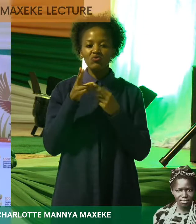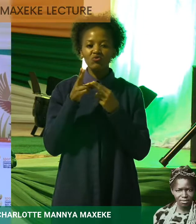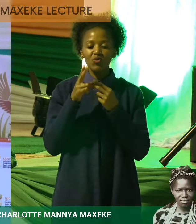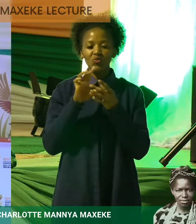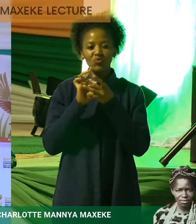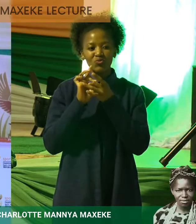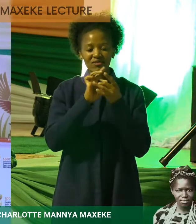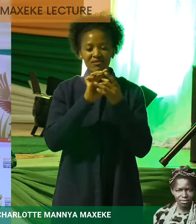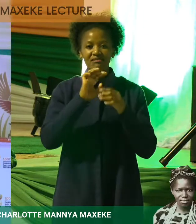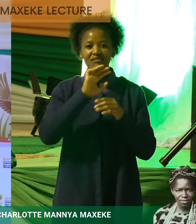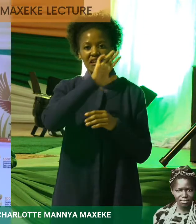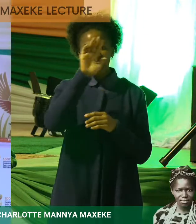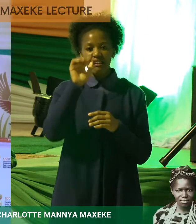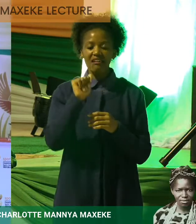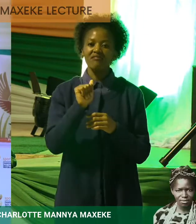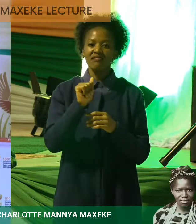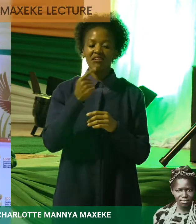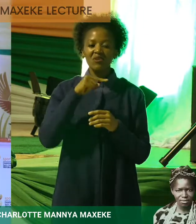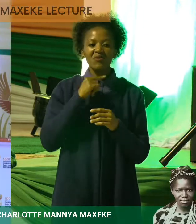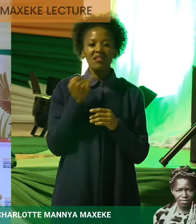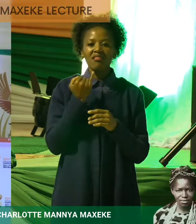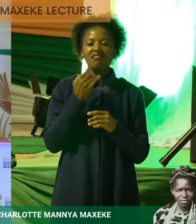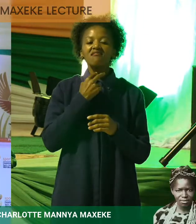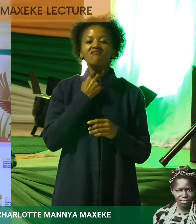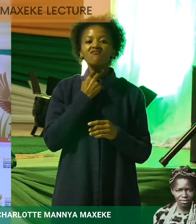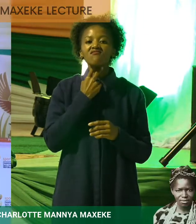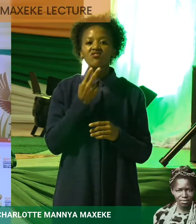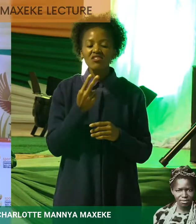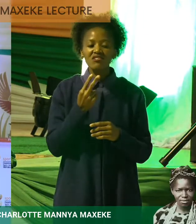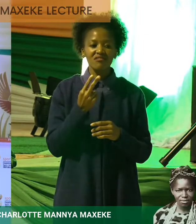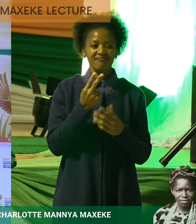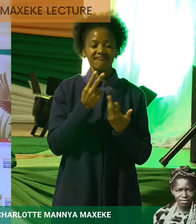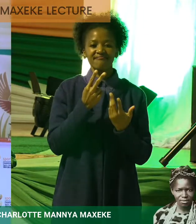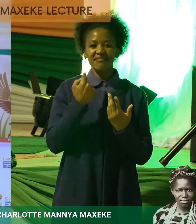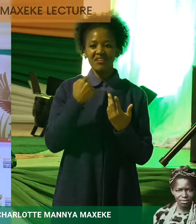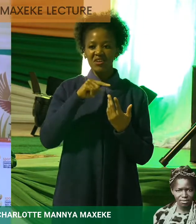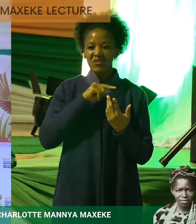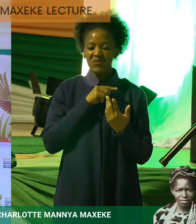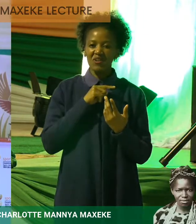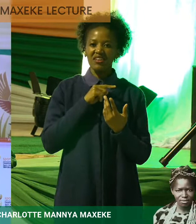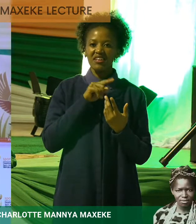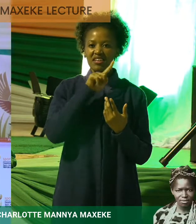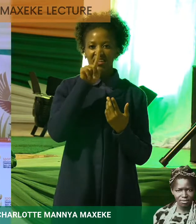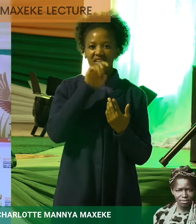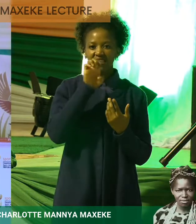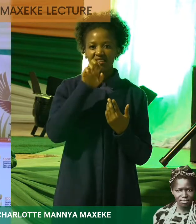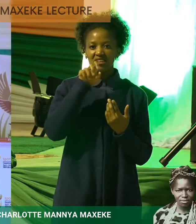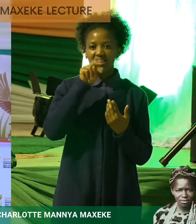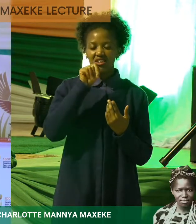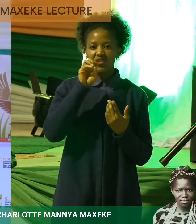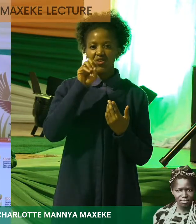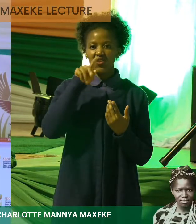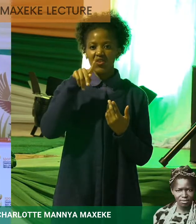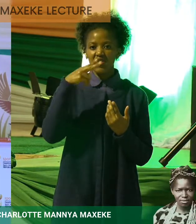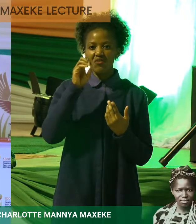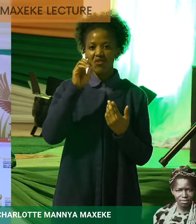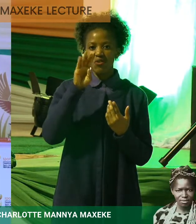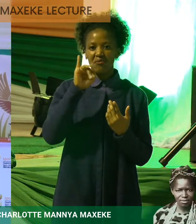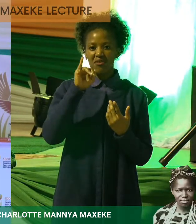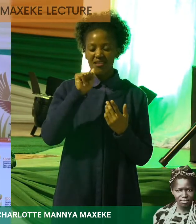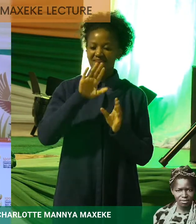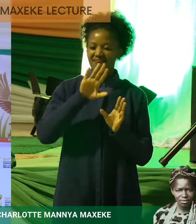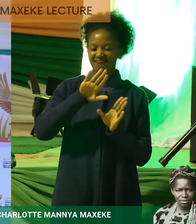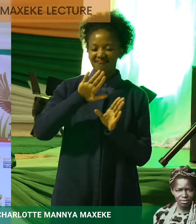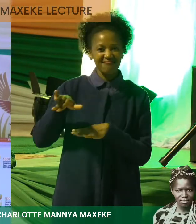Africa. Let us be the voices of anti-xenophobia. The ties that bind us span country borders